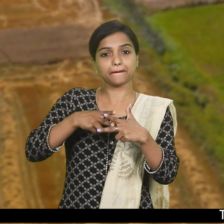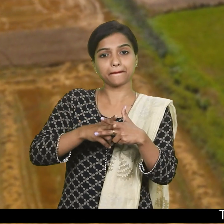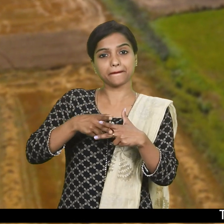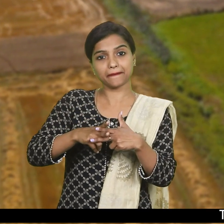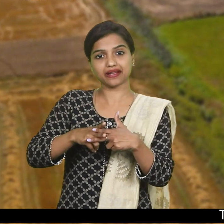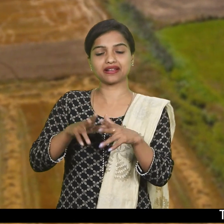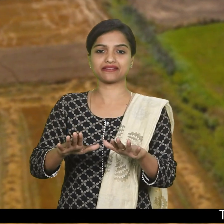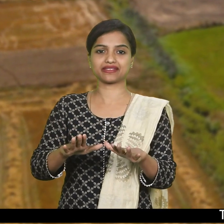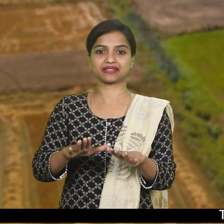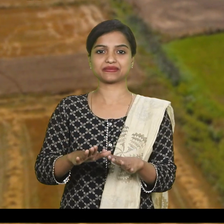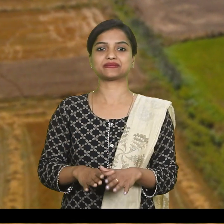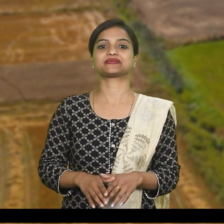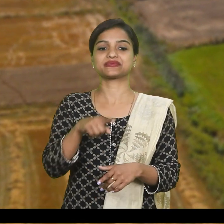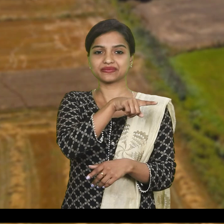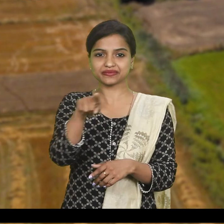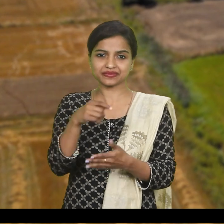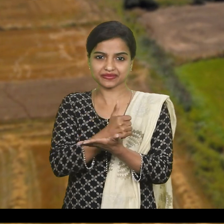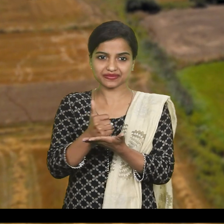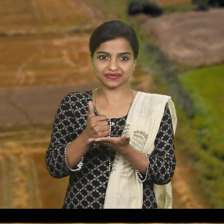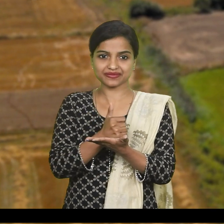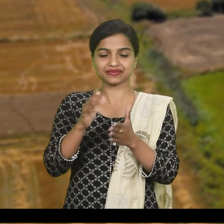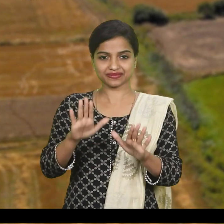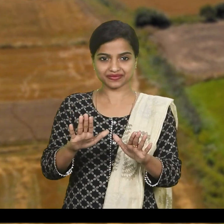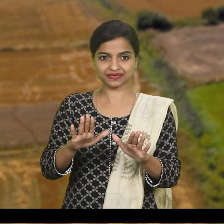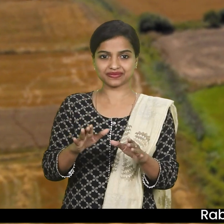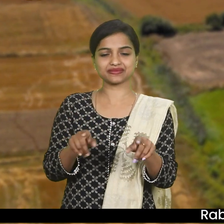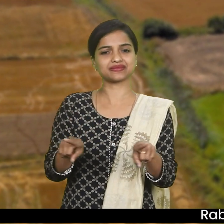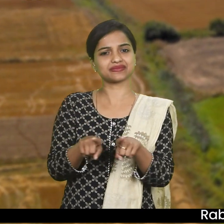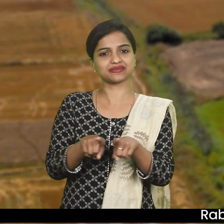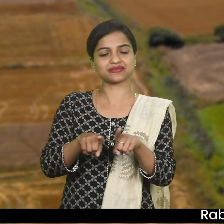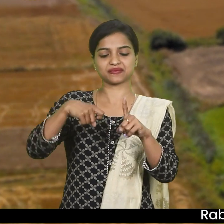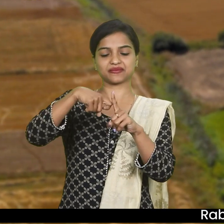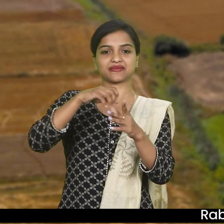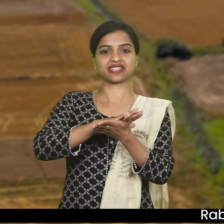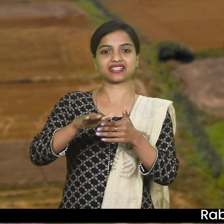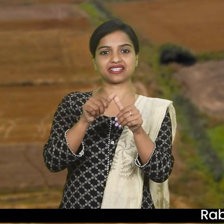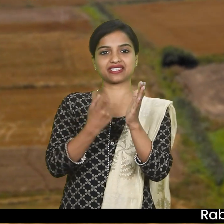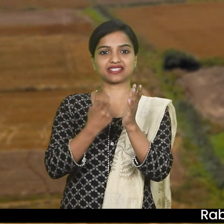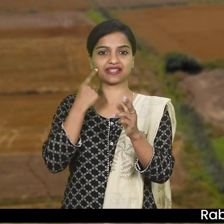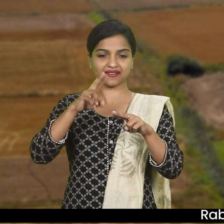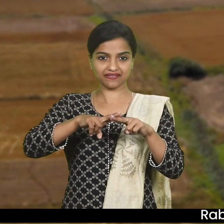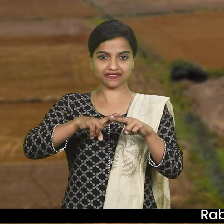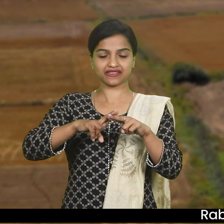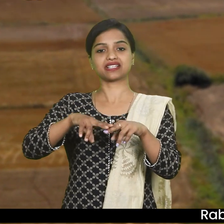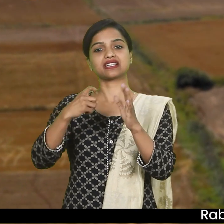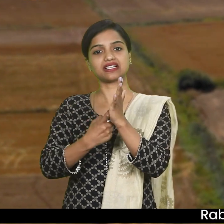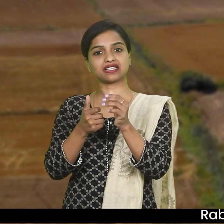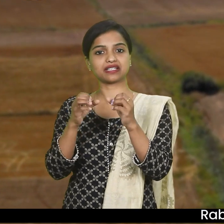The above practices are common for Kharif, Rabi and third crops also.